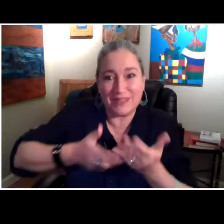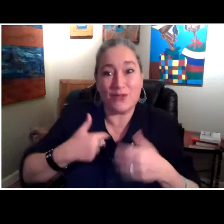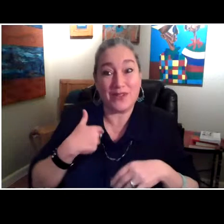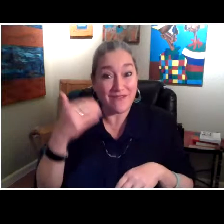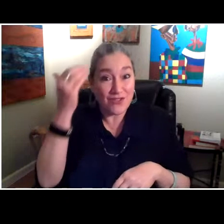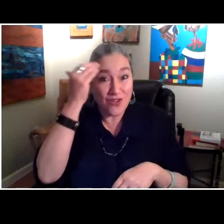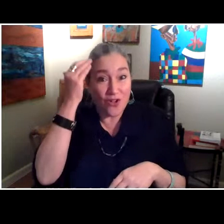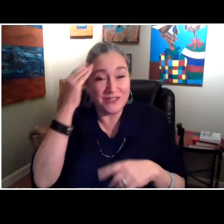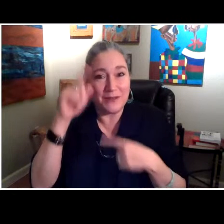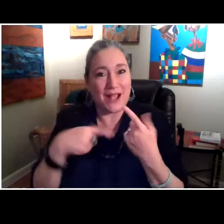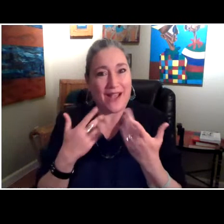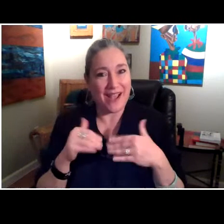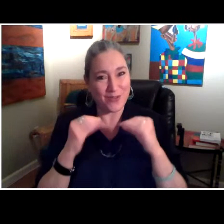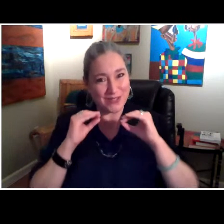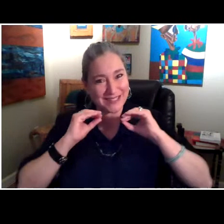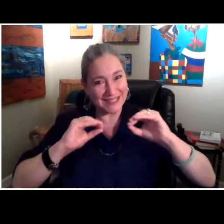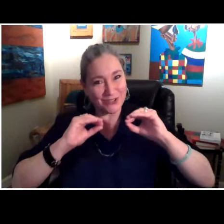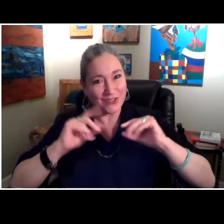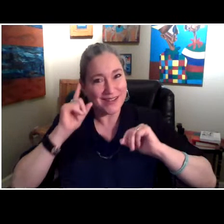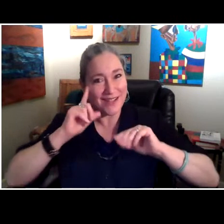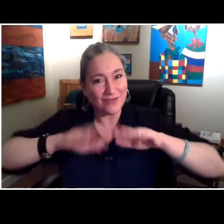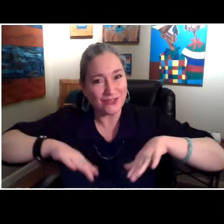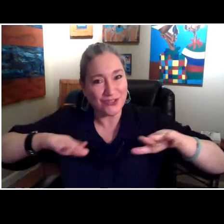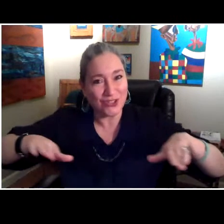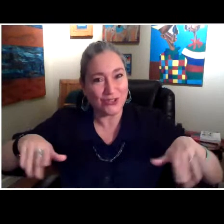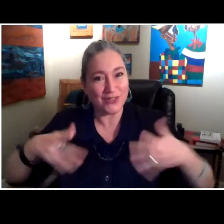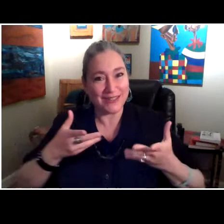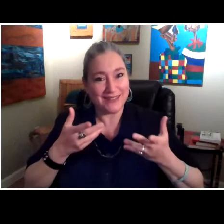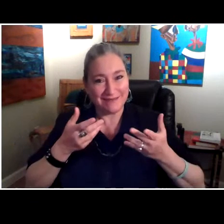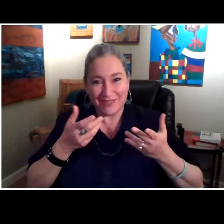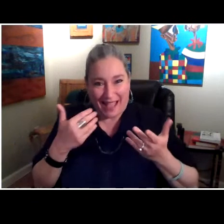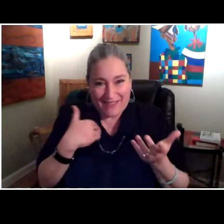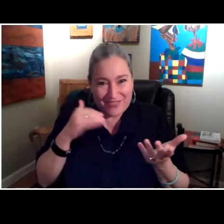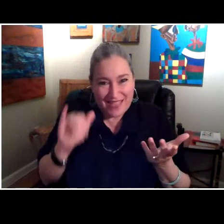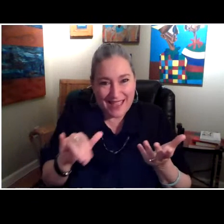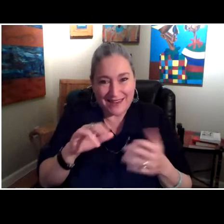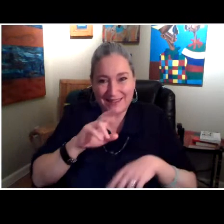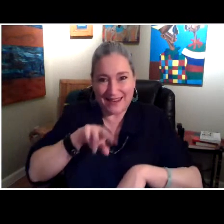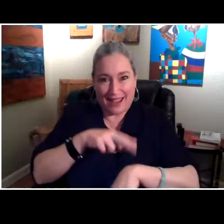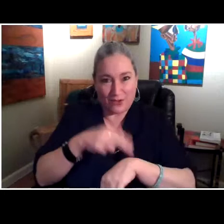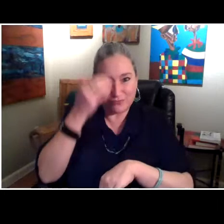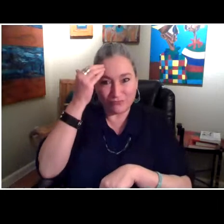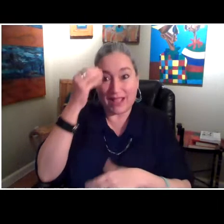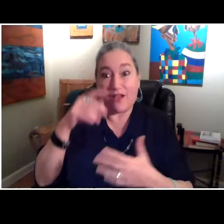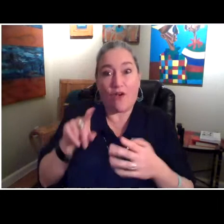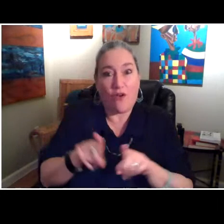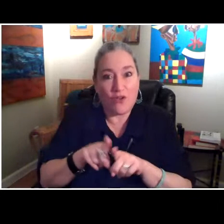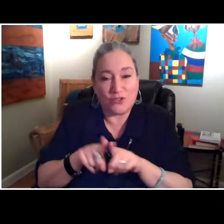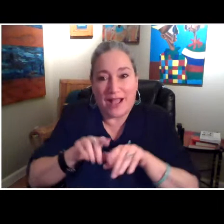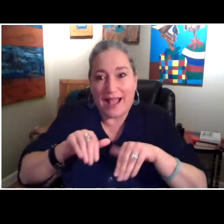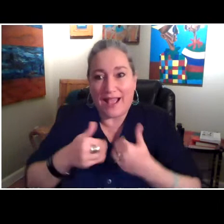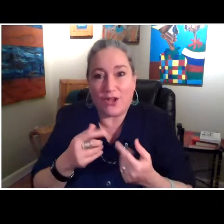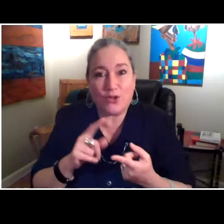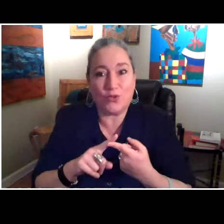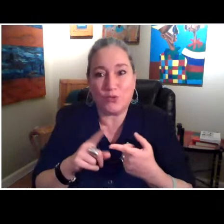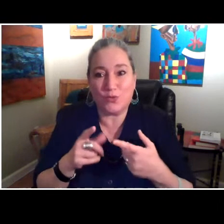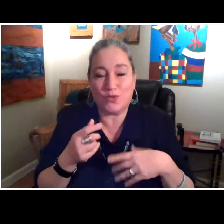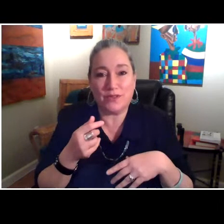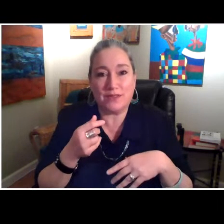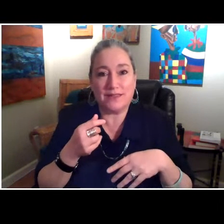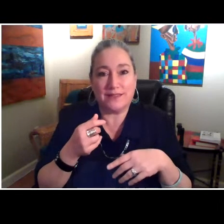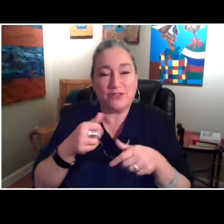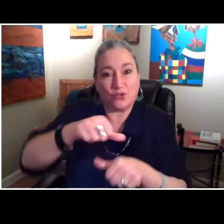the language to pass down and share with each other. We have the knowledge of how to teach deaf children. We have